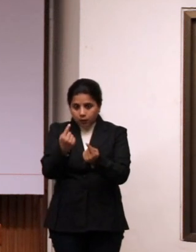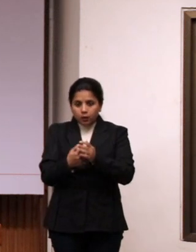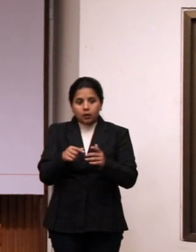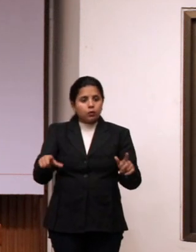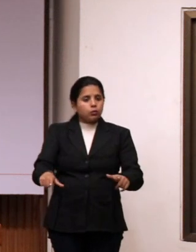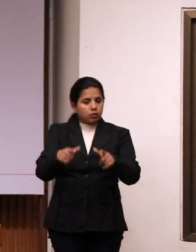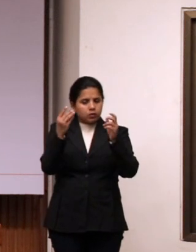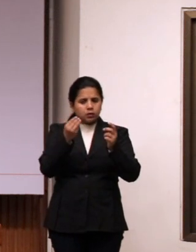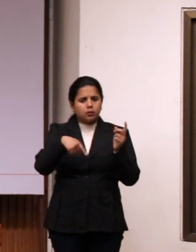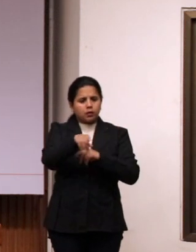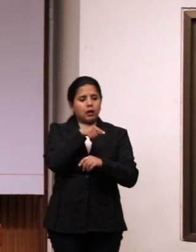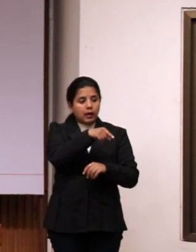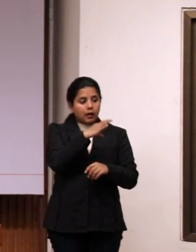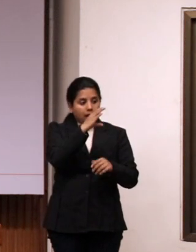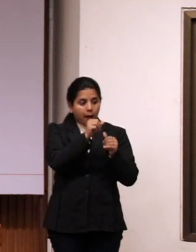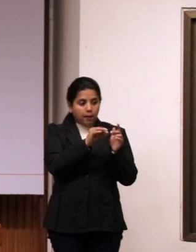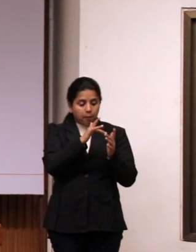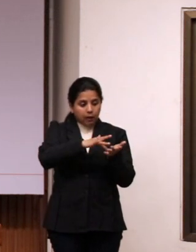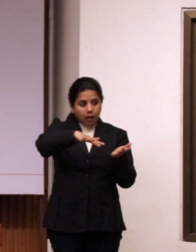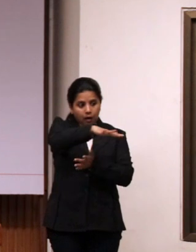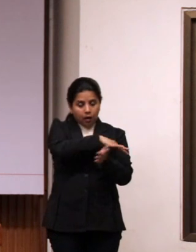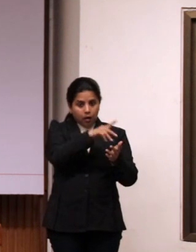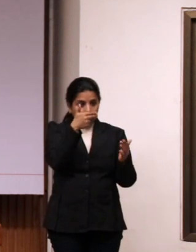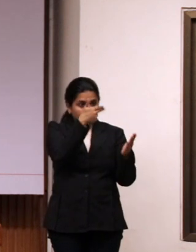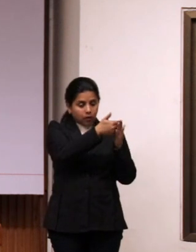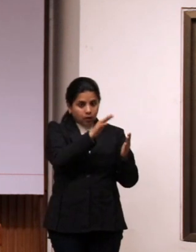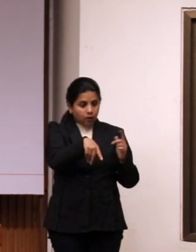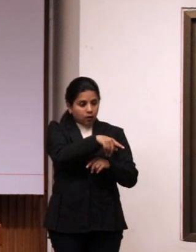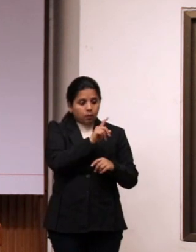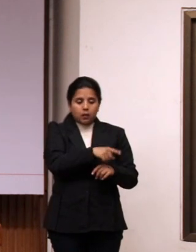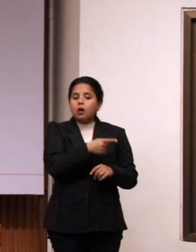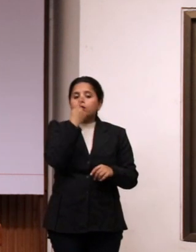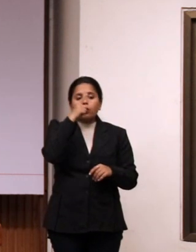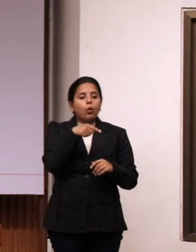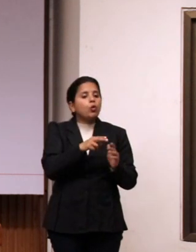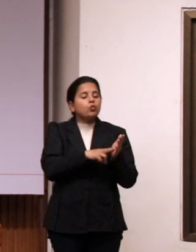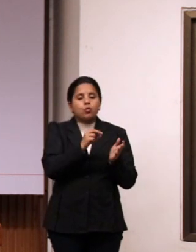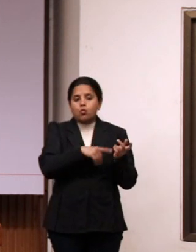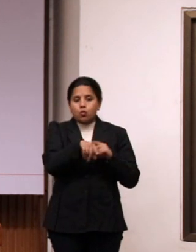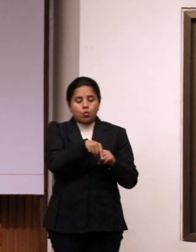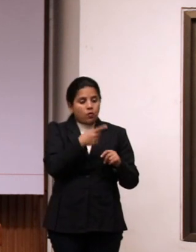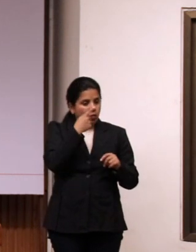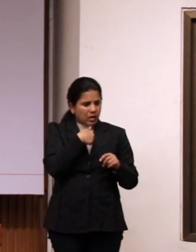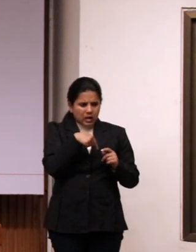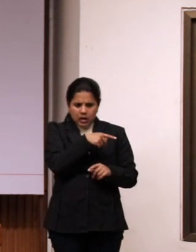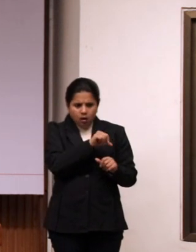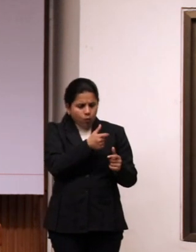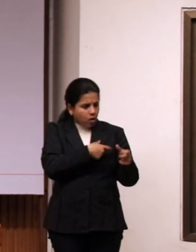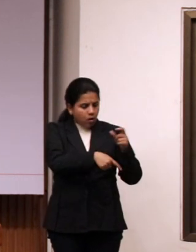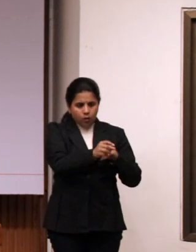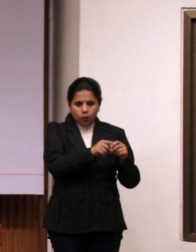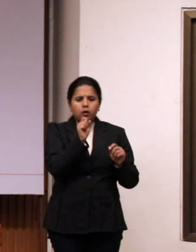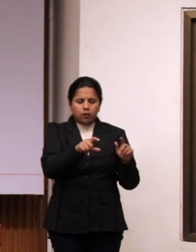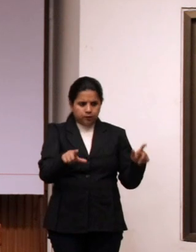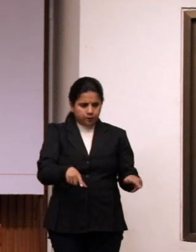trees in some compensatory area, it has to be either non-forest land. If you don't get non-forest land, then you can